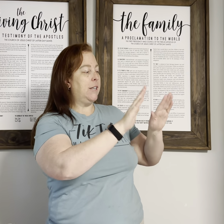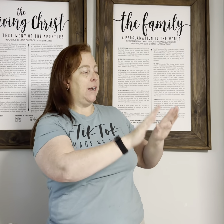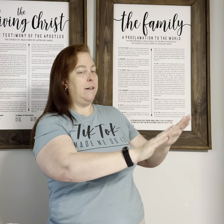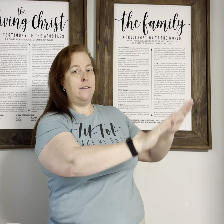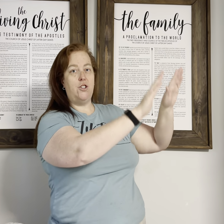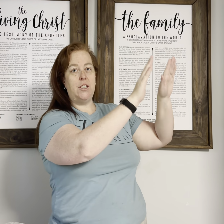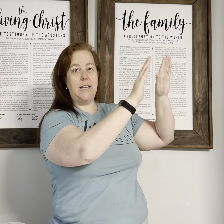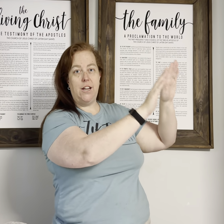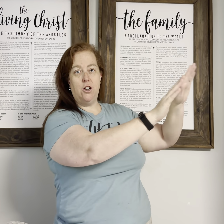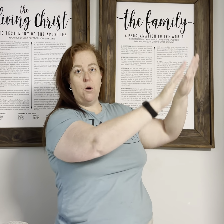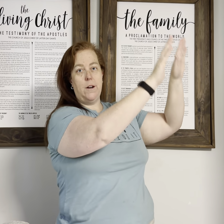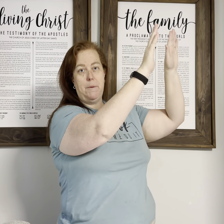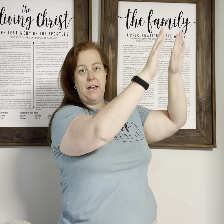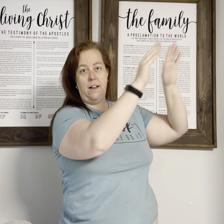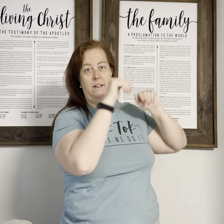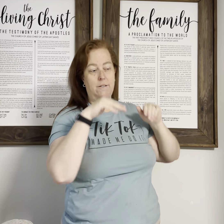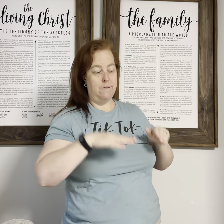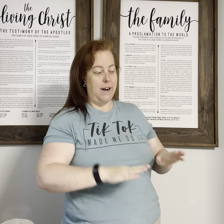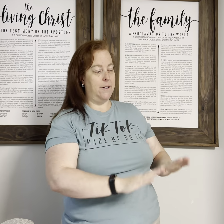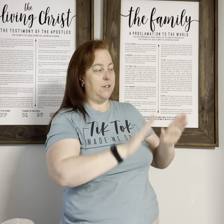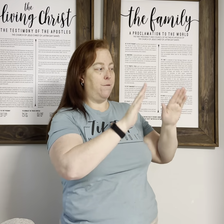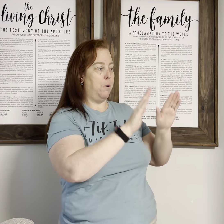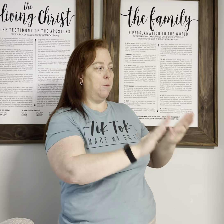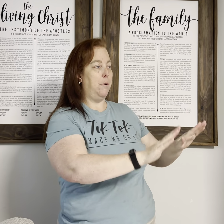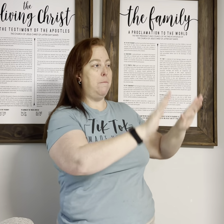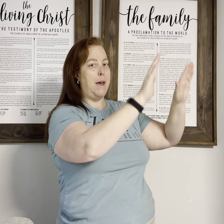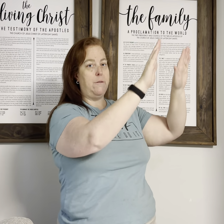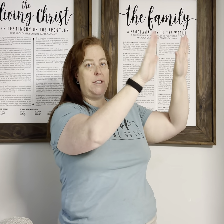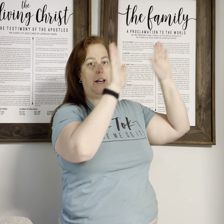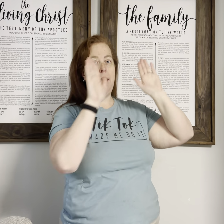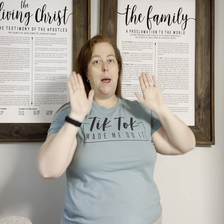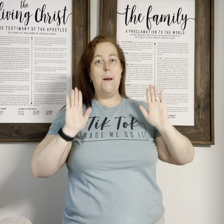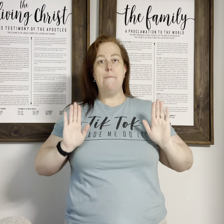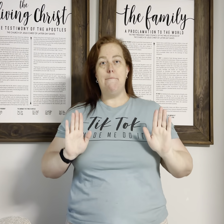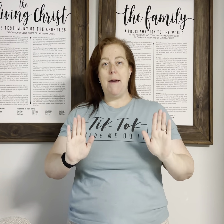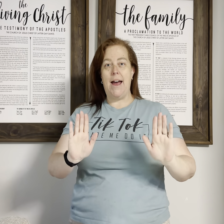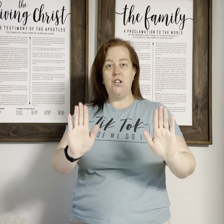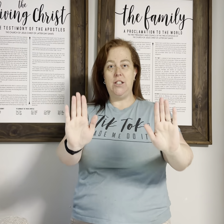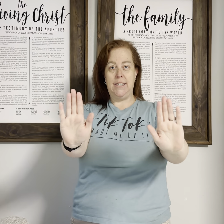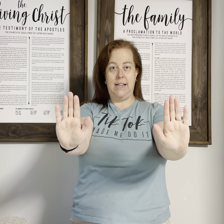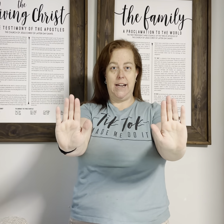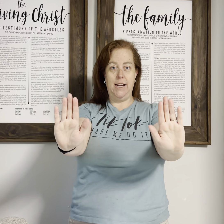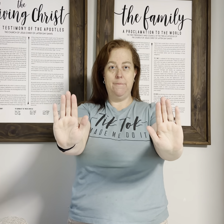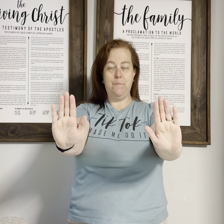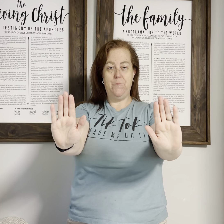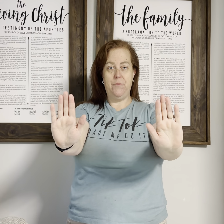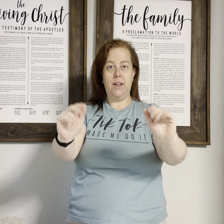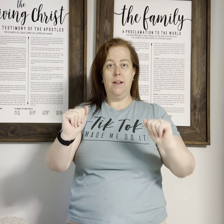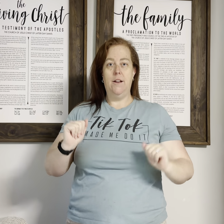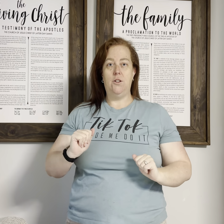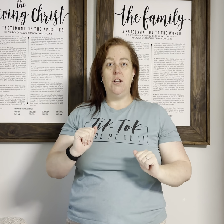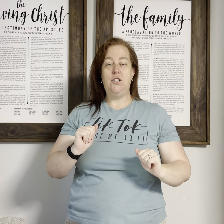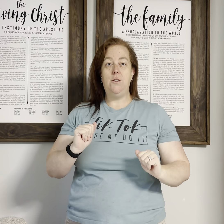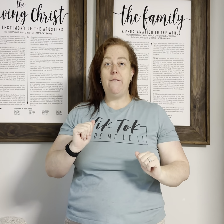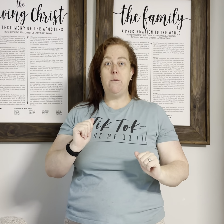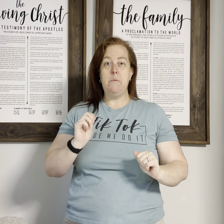mountain, just like you're going up a hill, right? It's purple, mountain, majesty. So let's do that from the